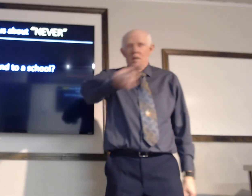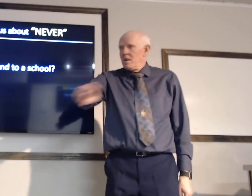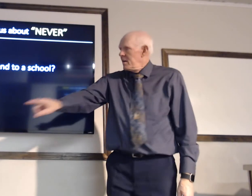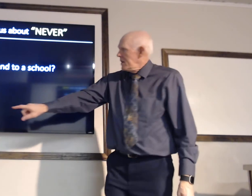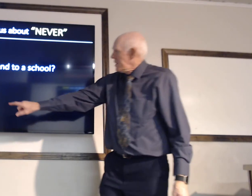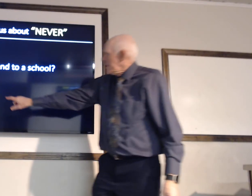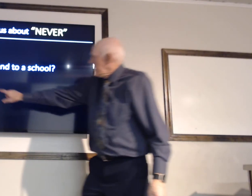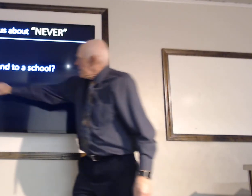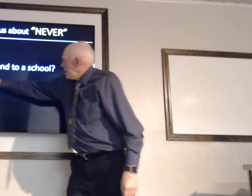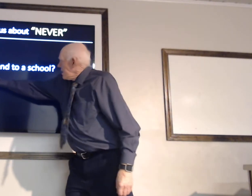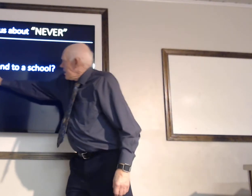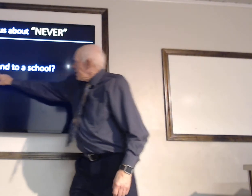Did Jesus